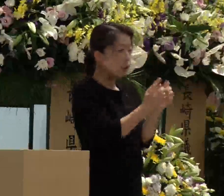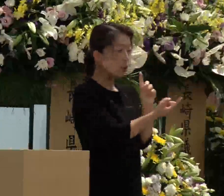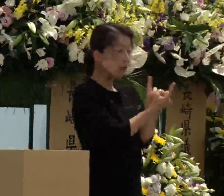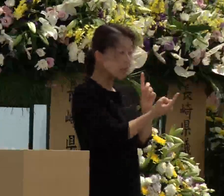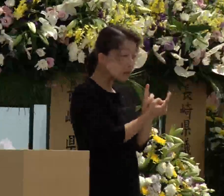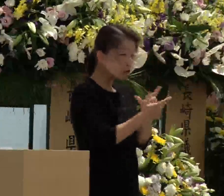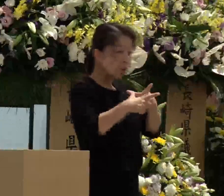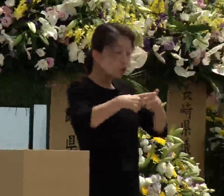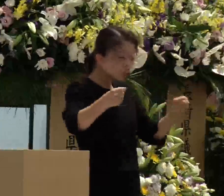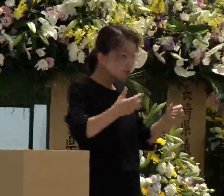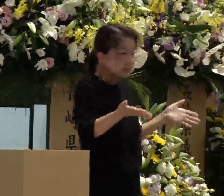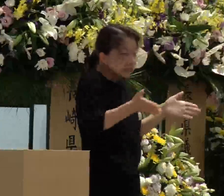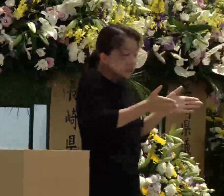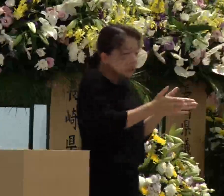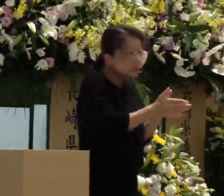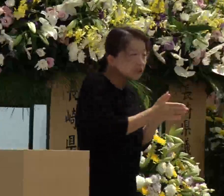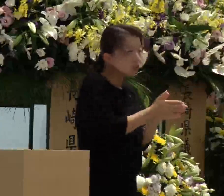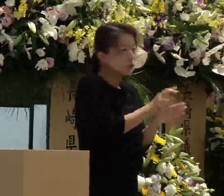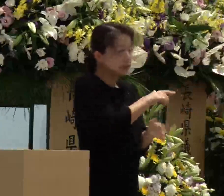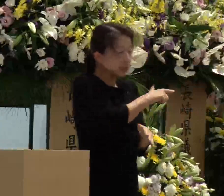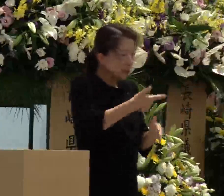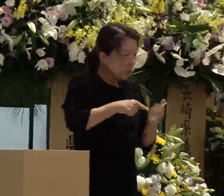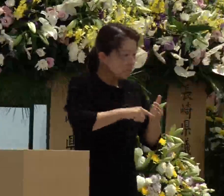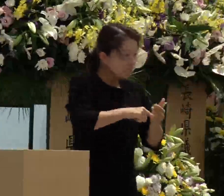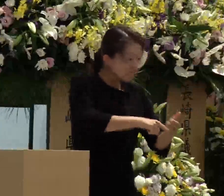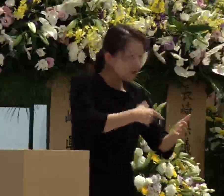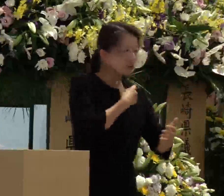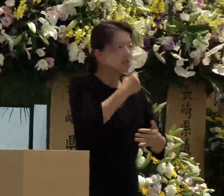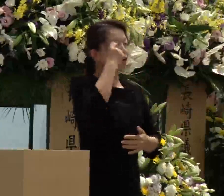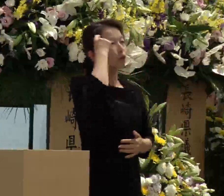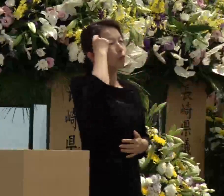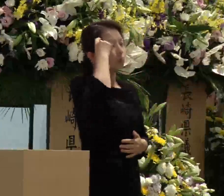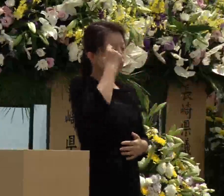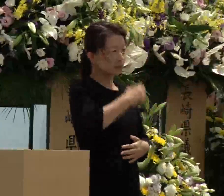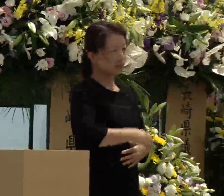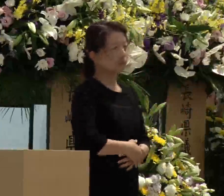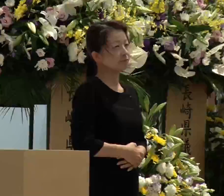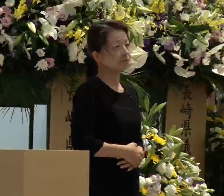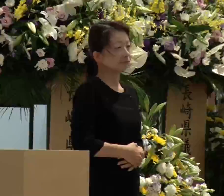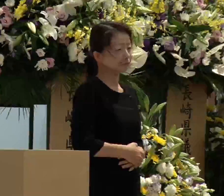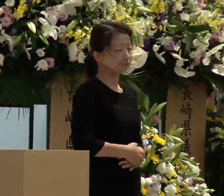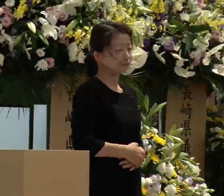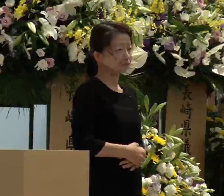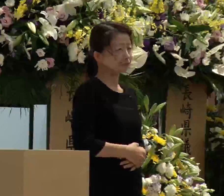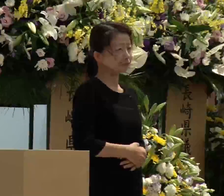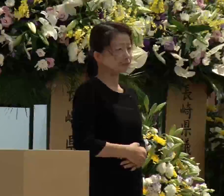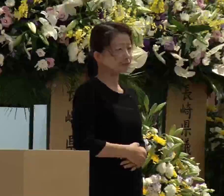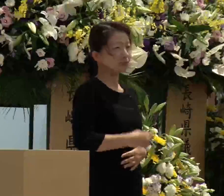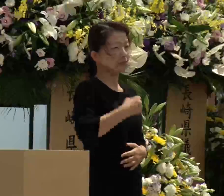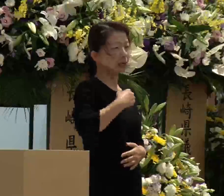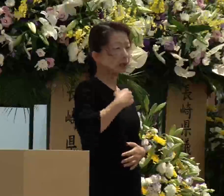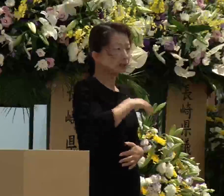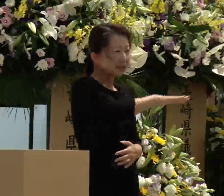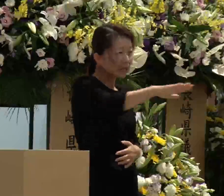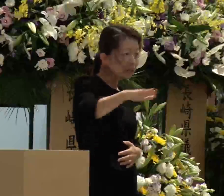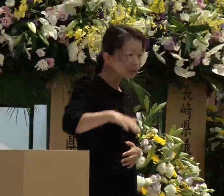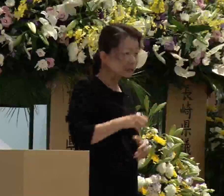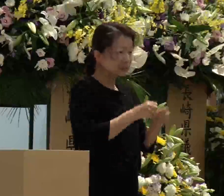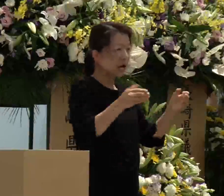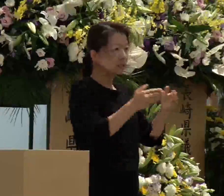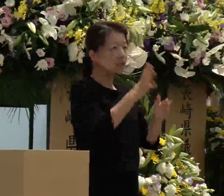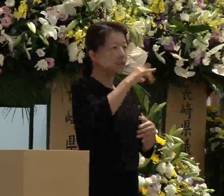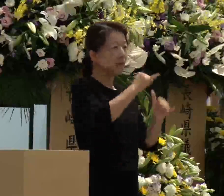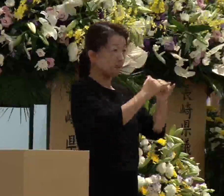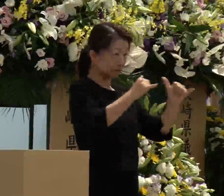survivors, including the speedier screening and validation of the operation status of the new screening